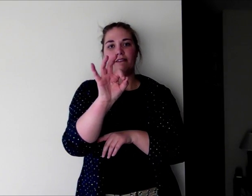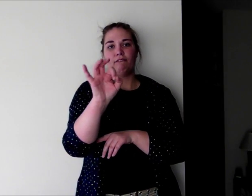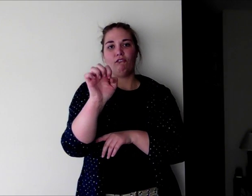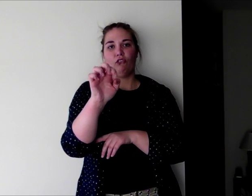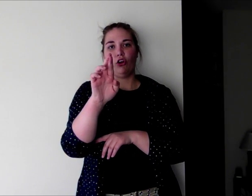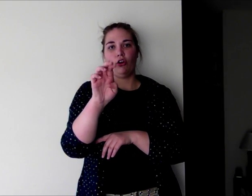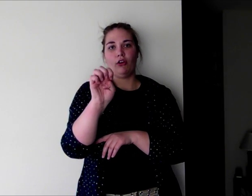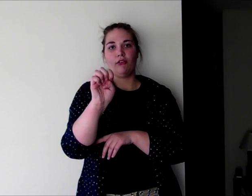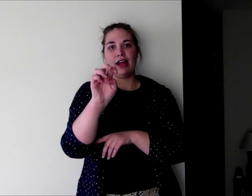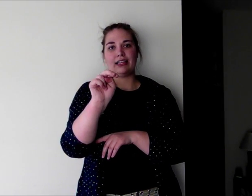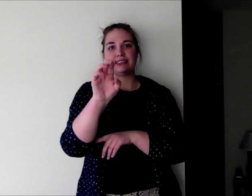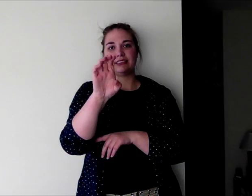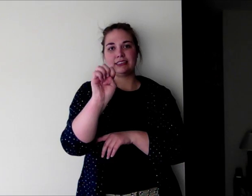or difference.